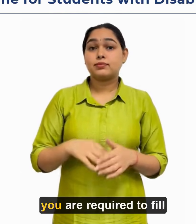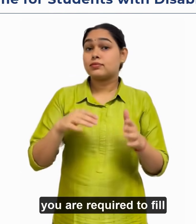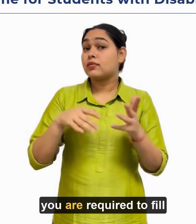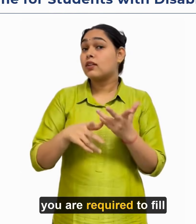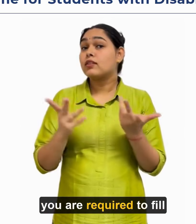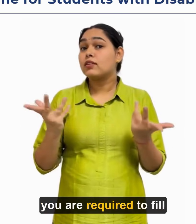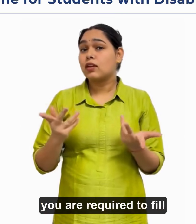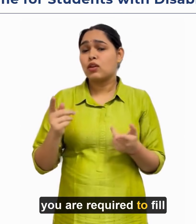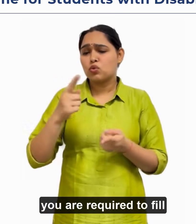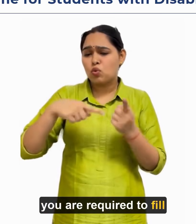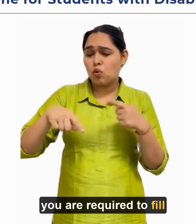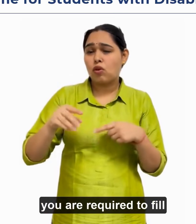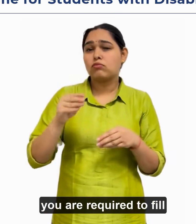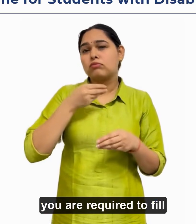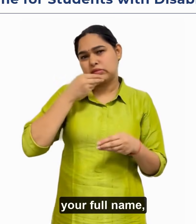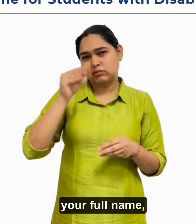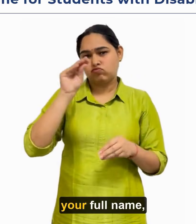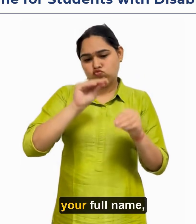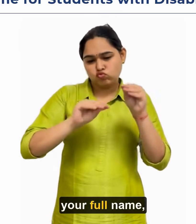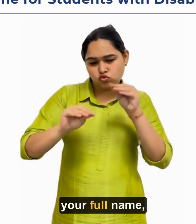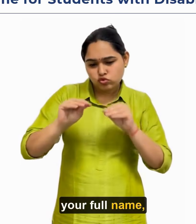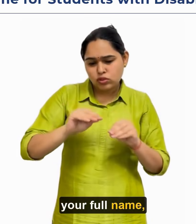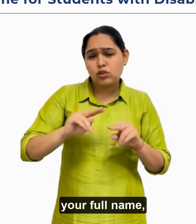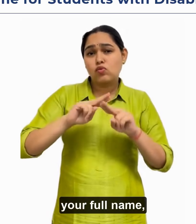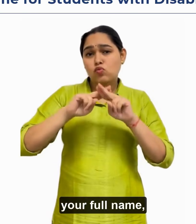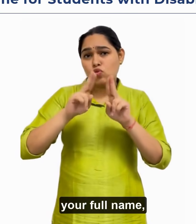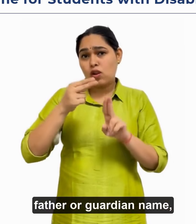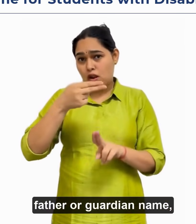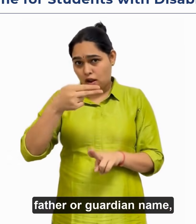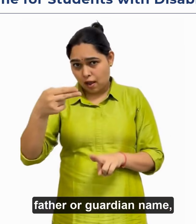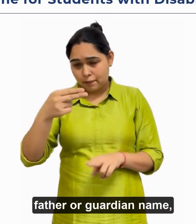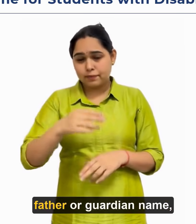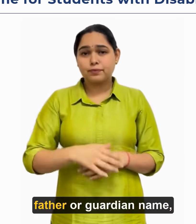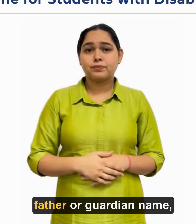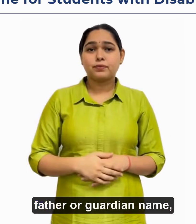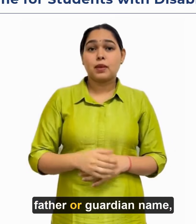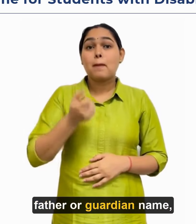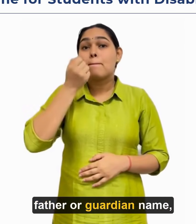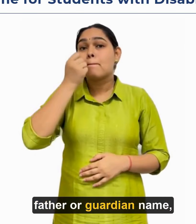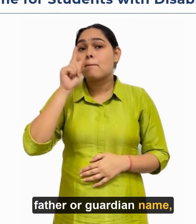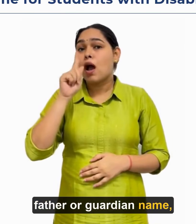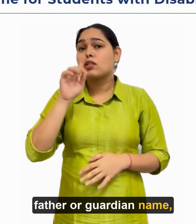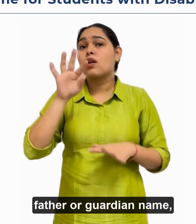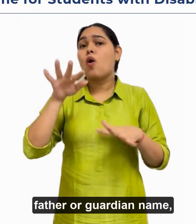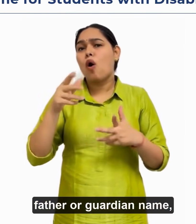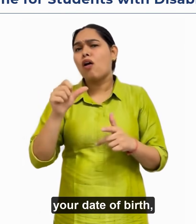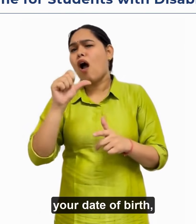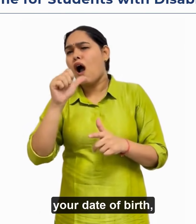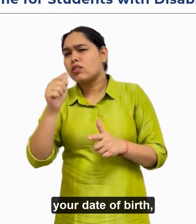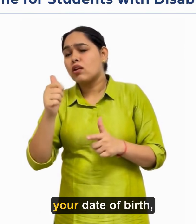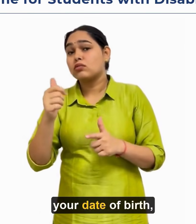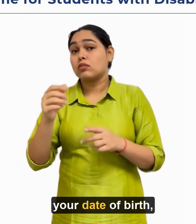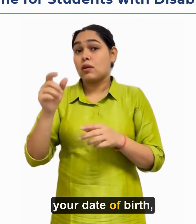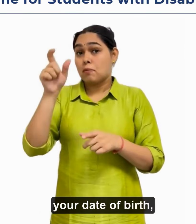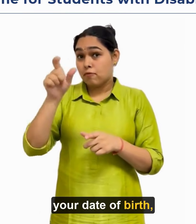are required to fill your full name, father or guardian name, your date of